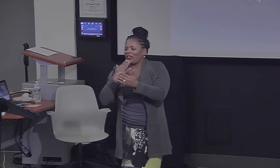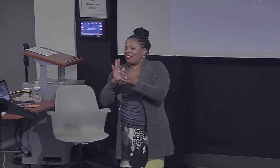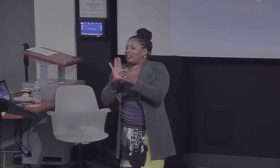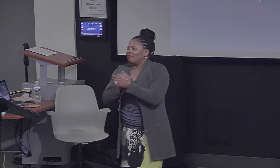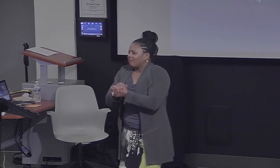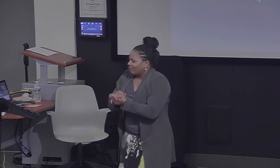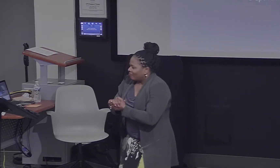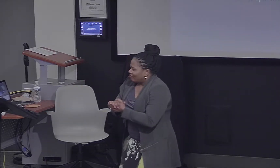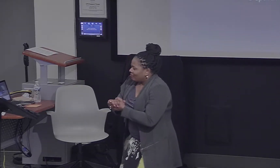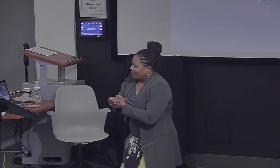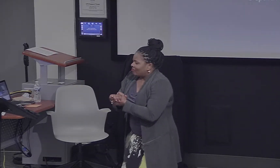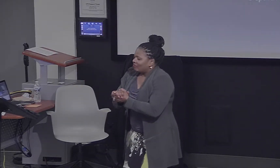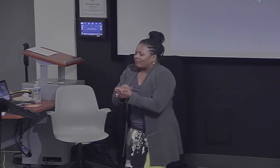Thank you. Thank you so much.